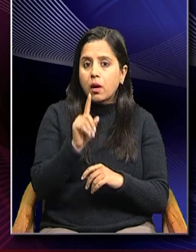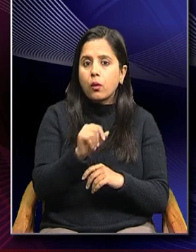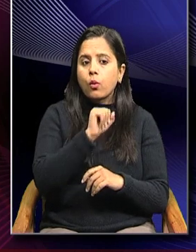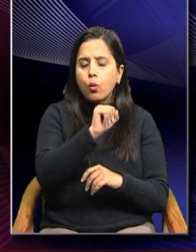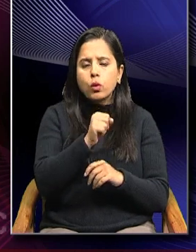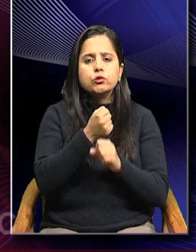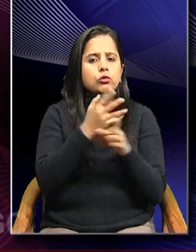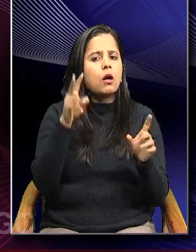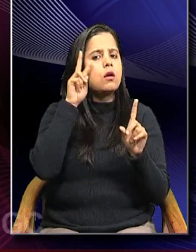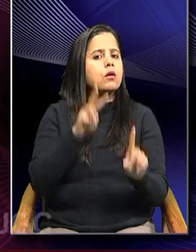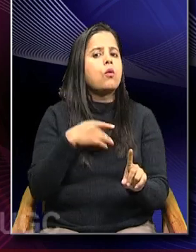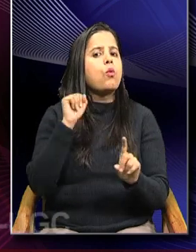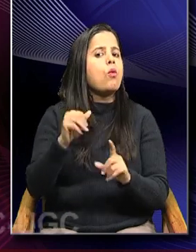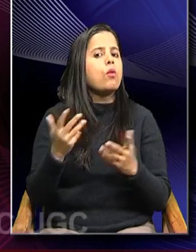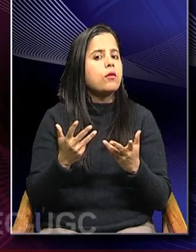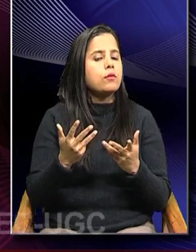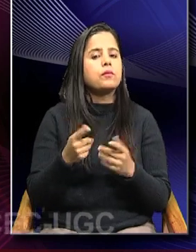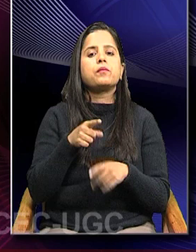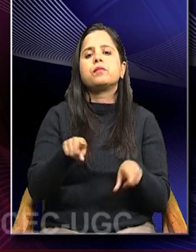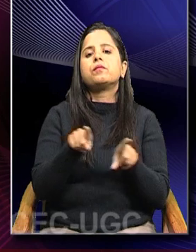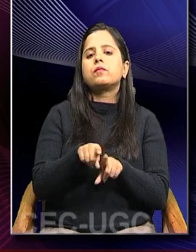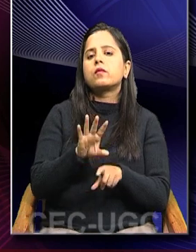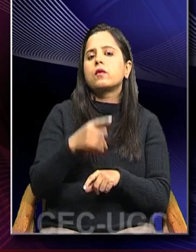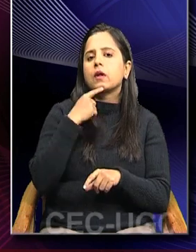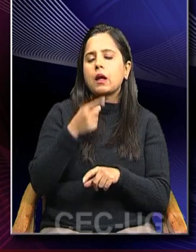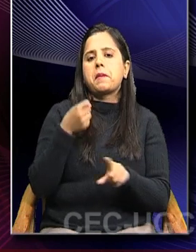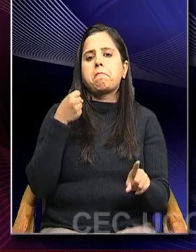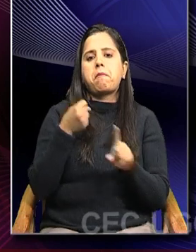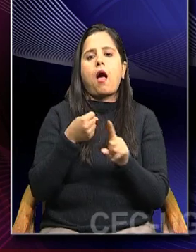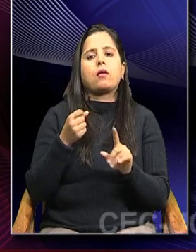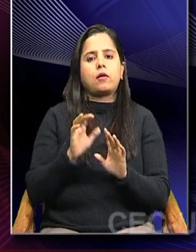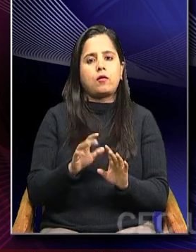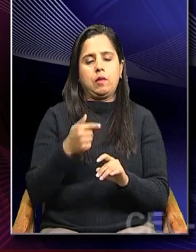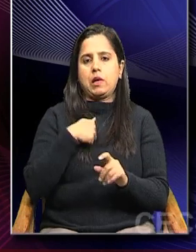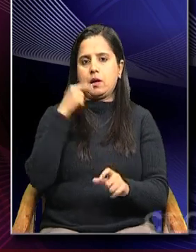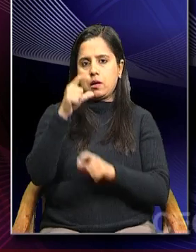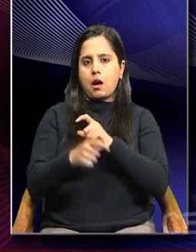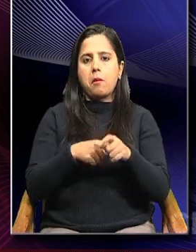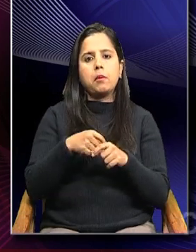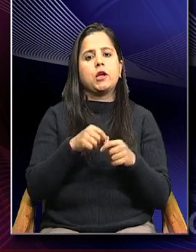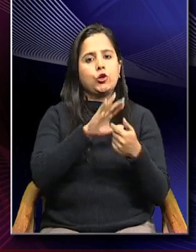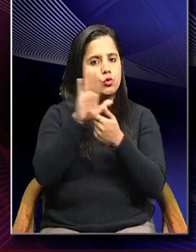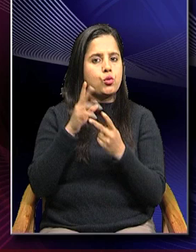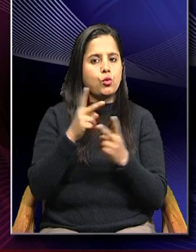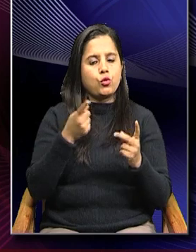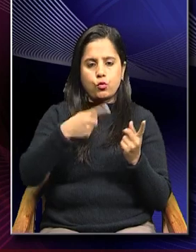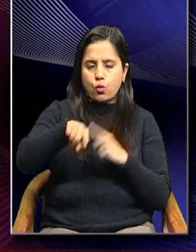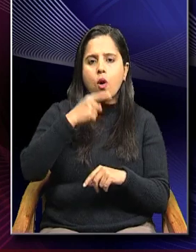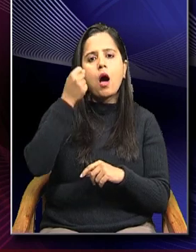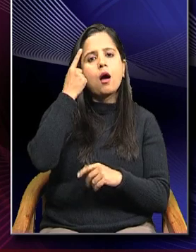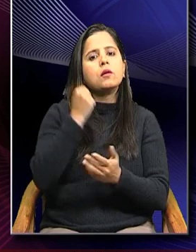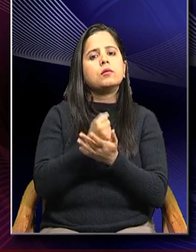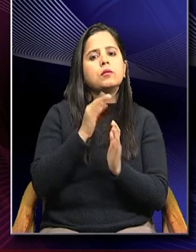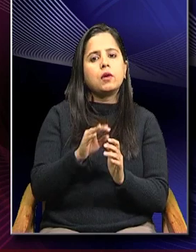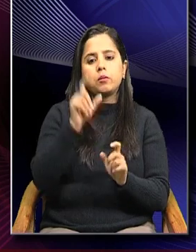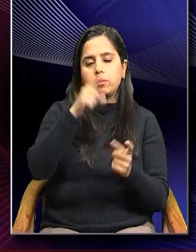general perception? So, that also makes an impact on my company's image. So, we have to understand that